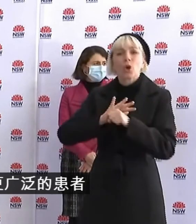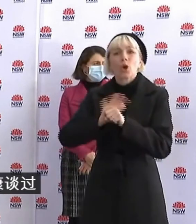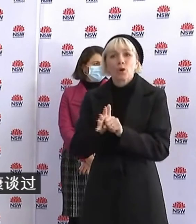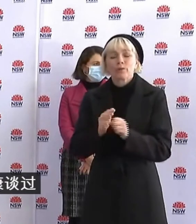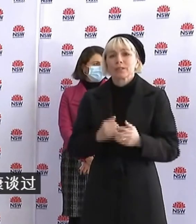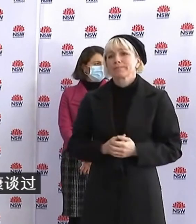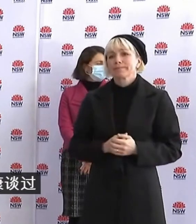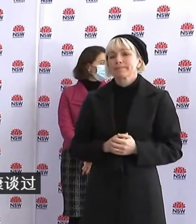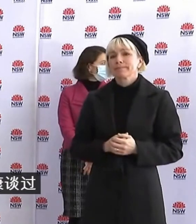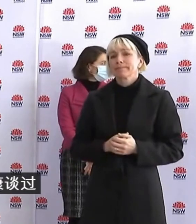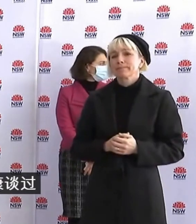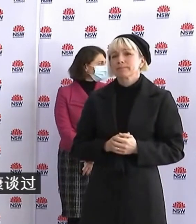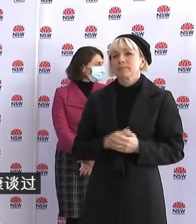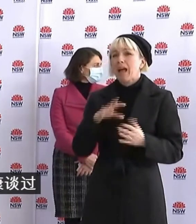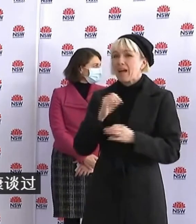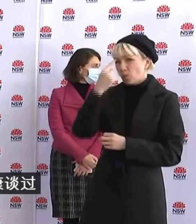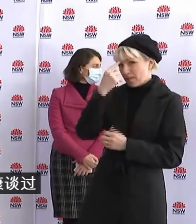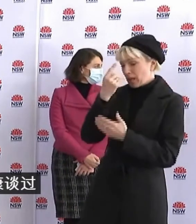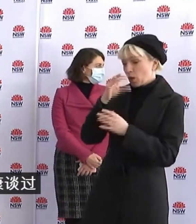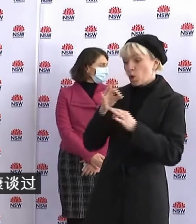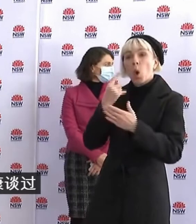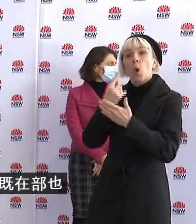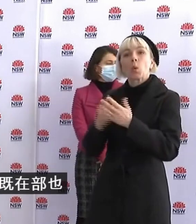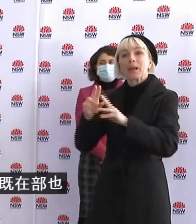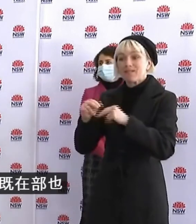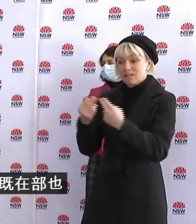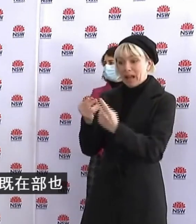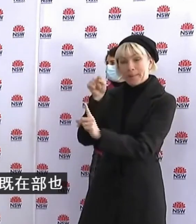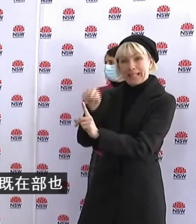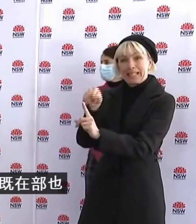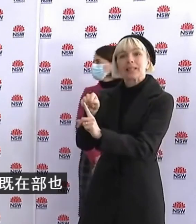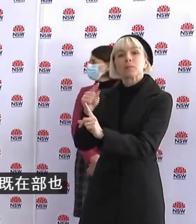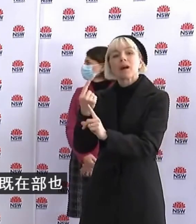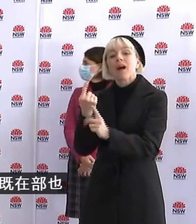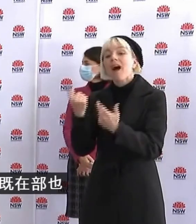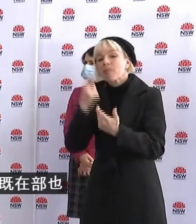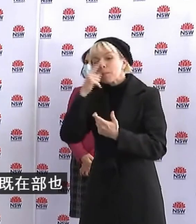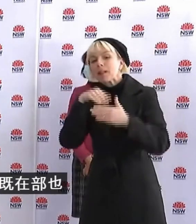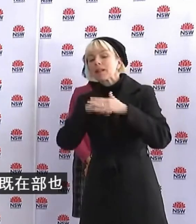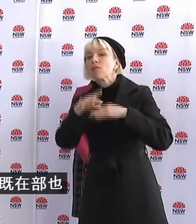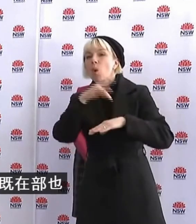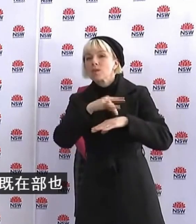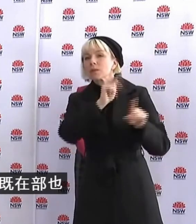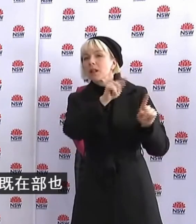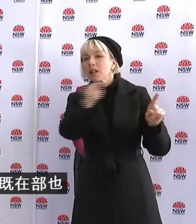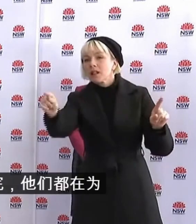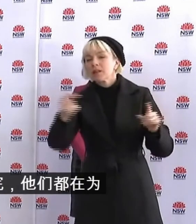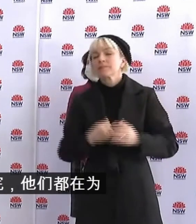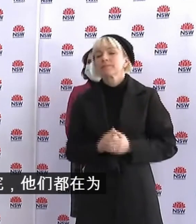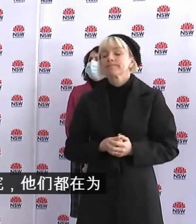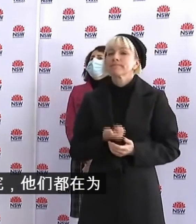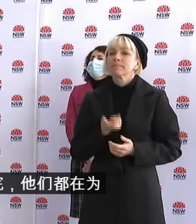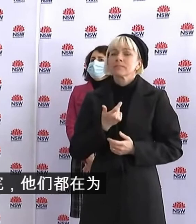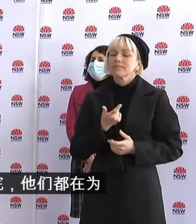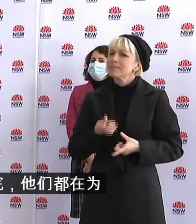patients in the hospital. I've certainly talked to health staff, senior staff about this, both in the ministry but also